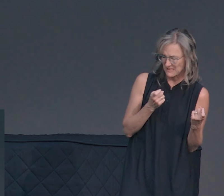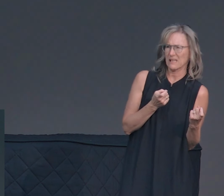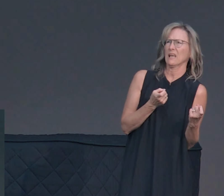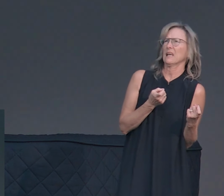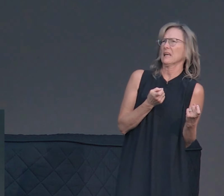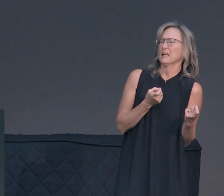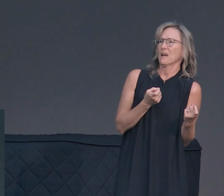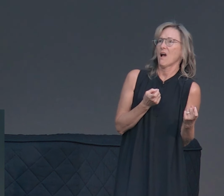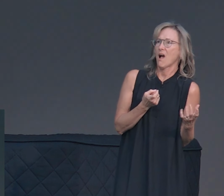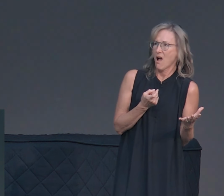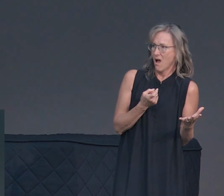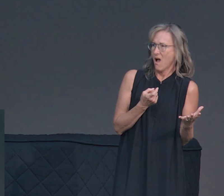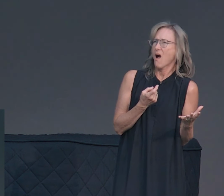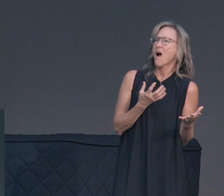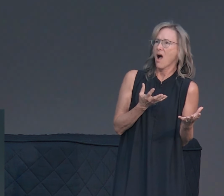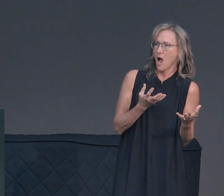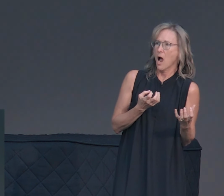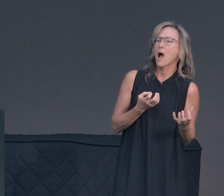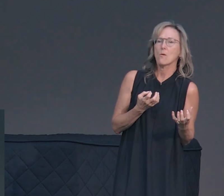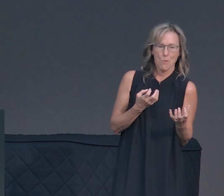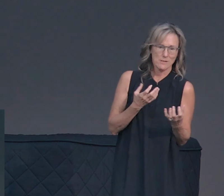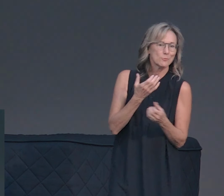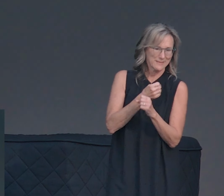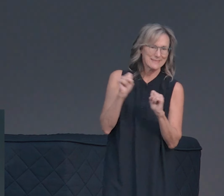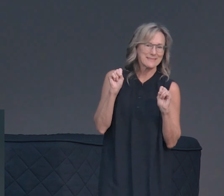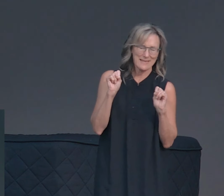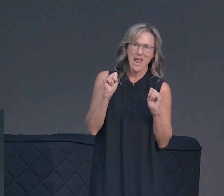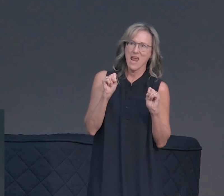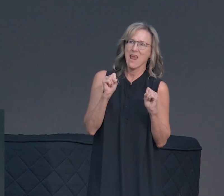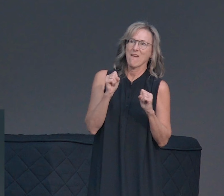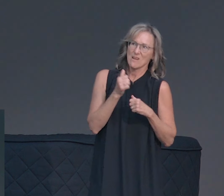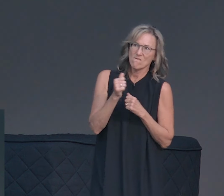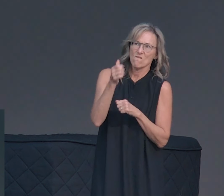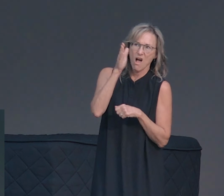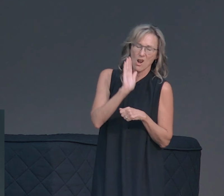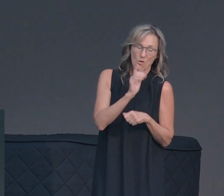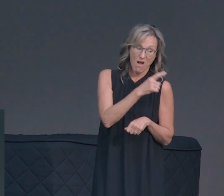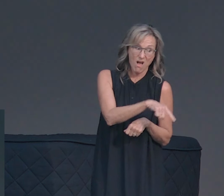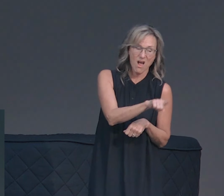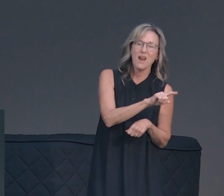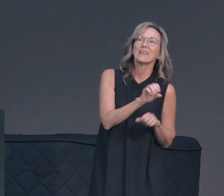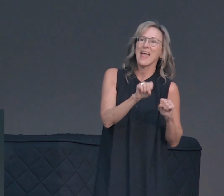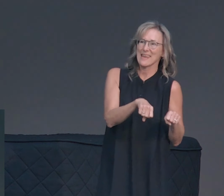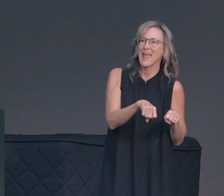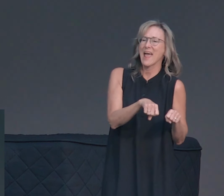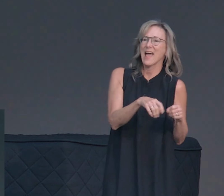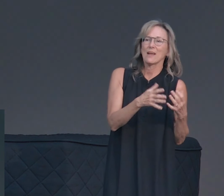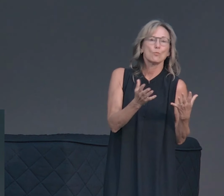become resolute, meek in spirit, and desperate for righteousness, so that they might do what?